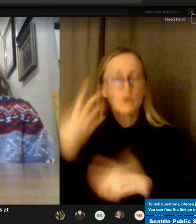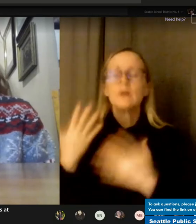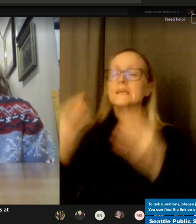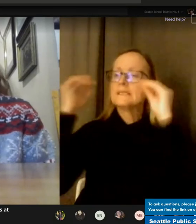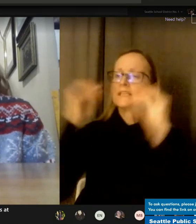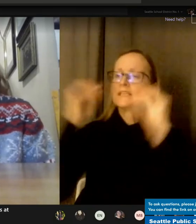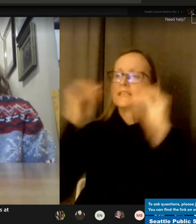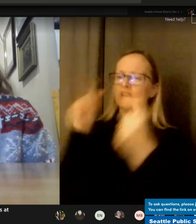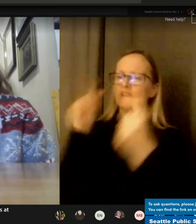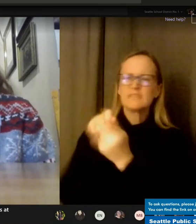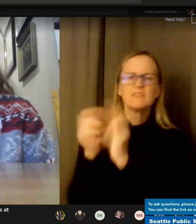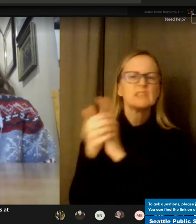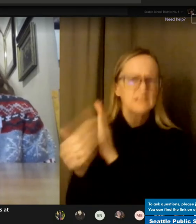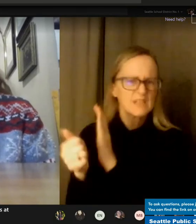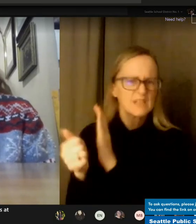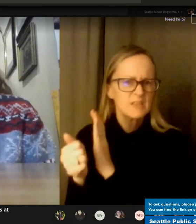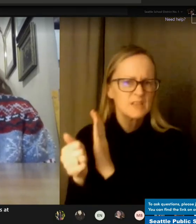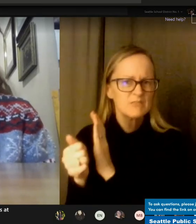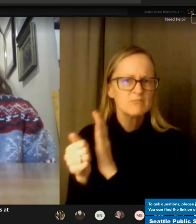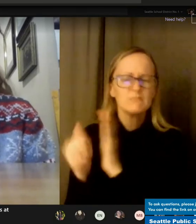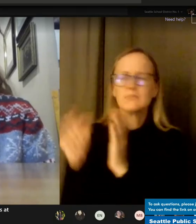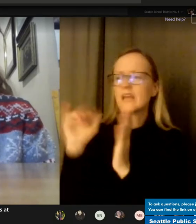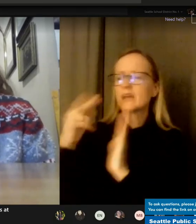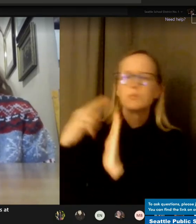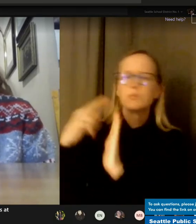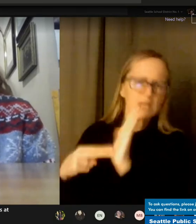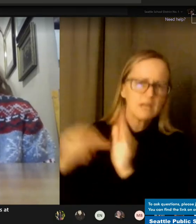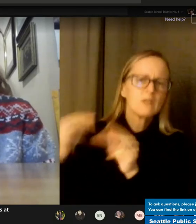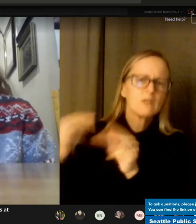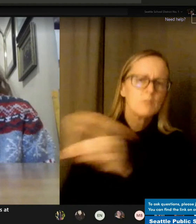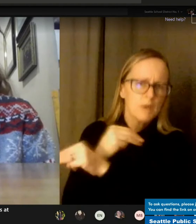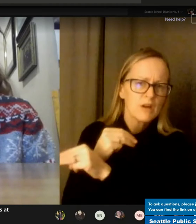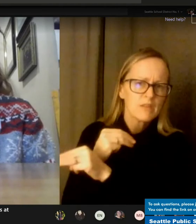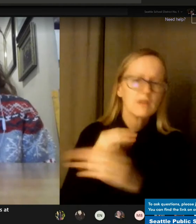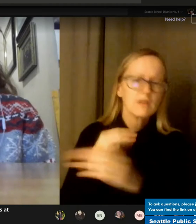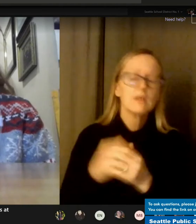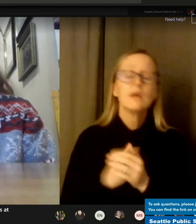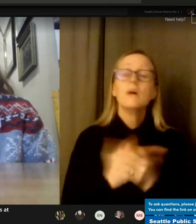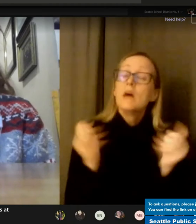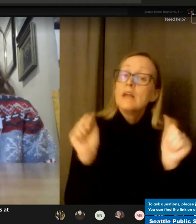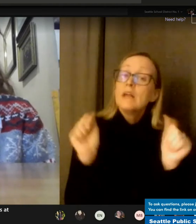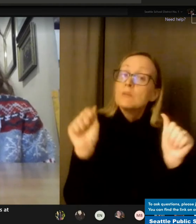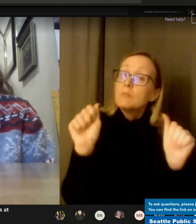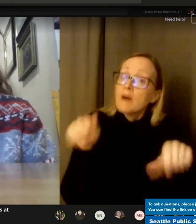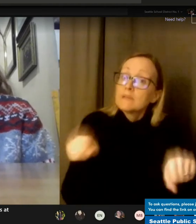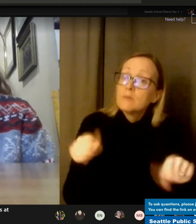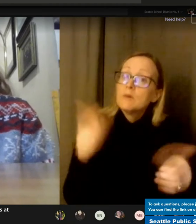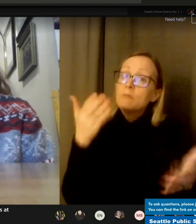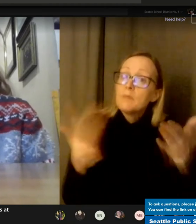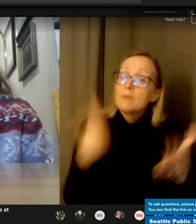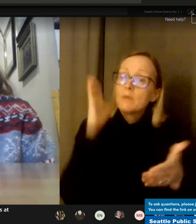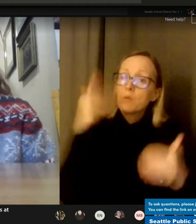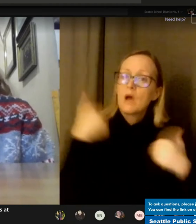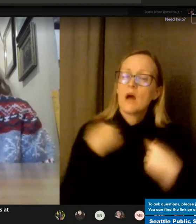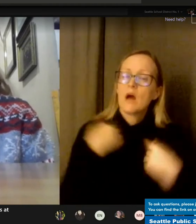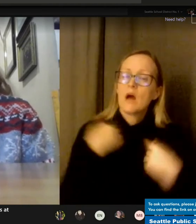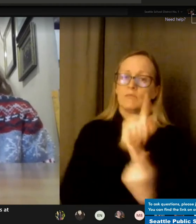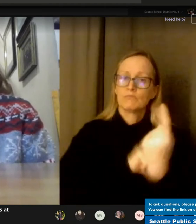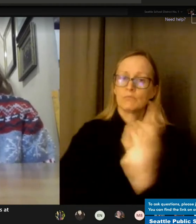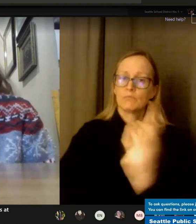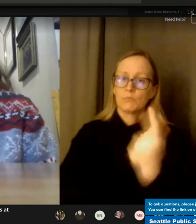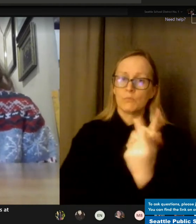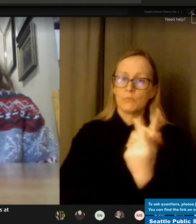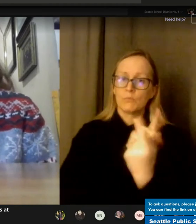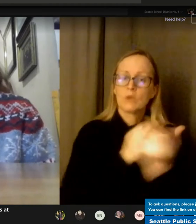math. Students may also receive one-on-one support during asynchronous learning, which